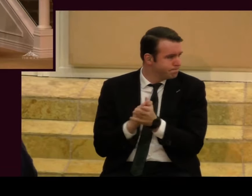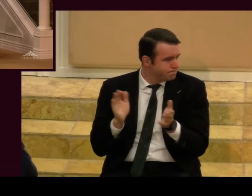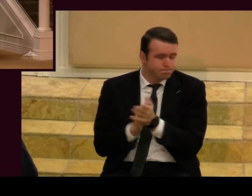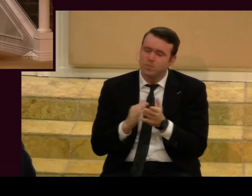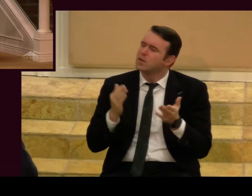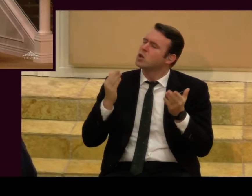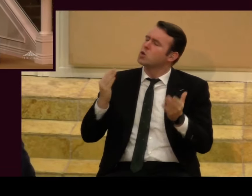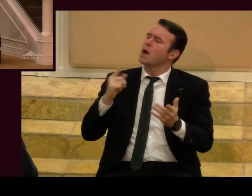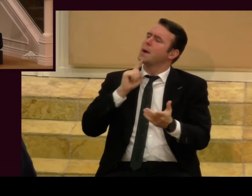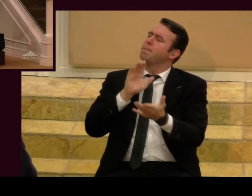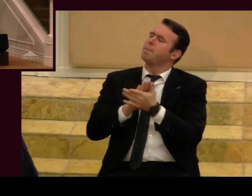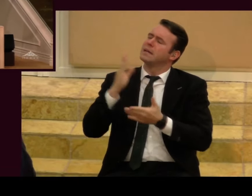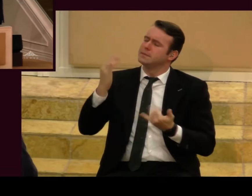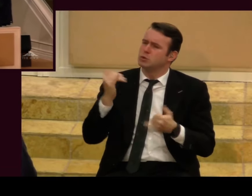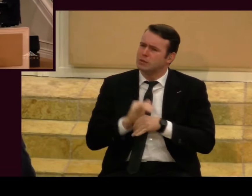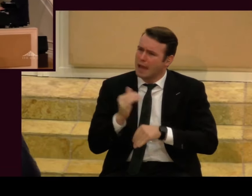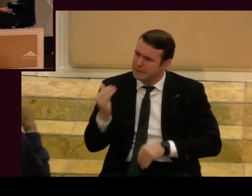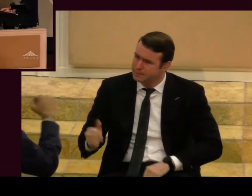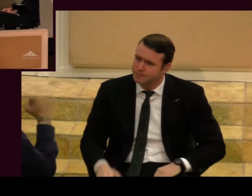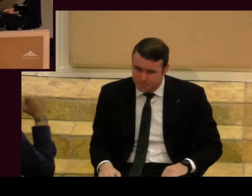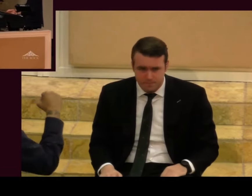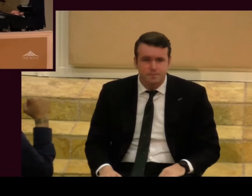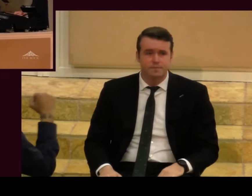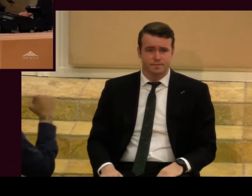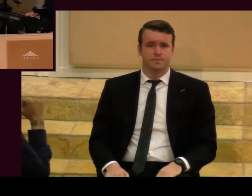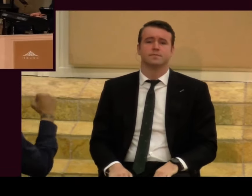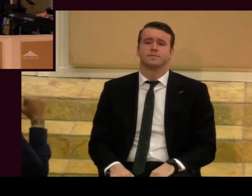of triumph. Somebody praise him tonight.